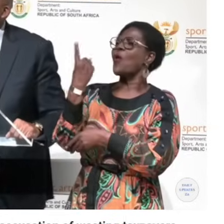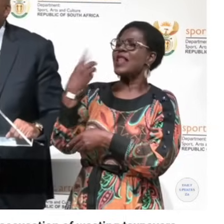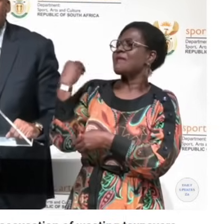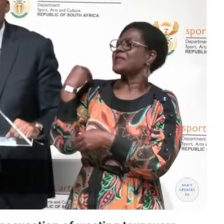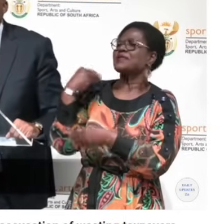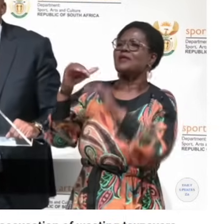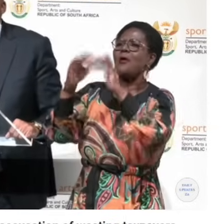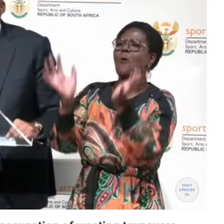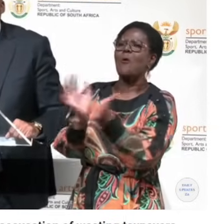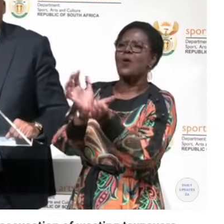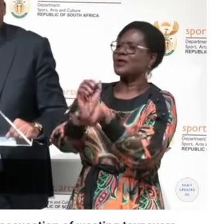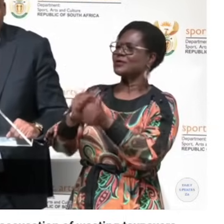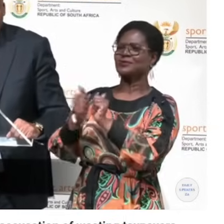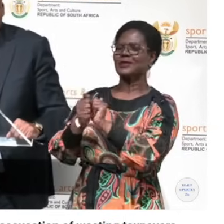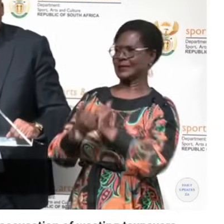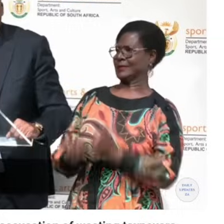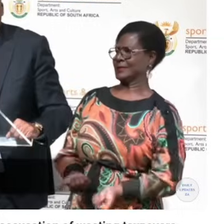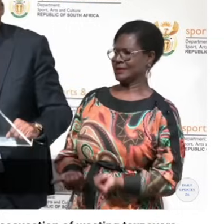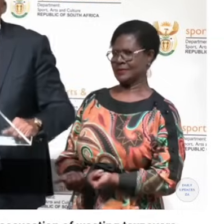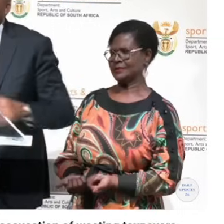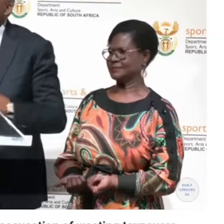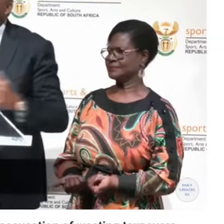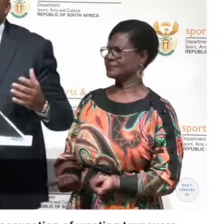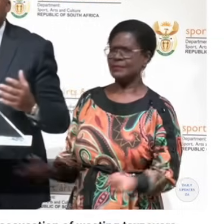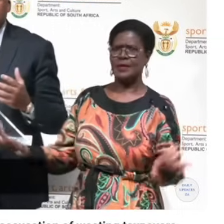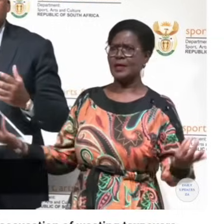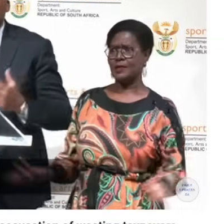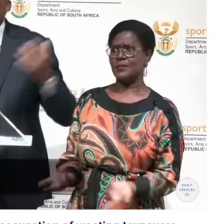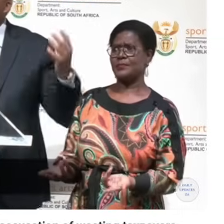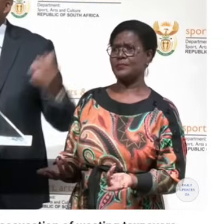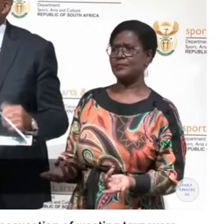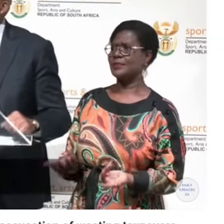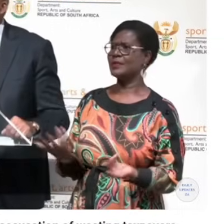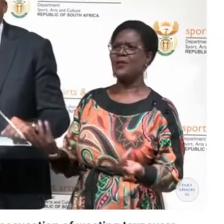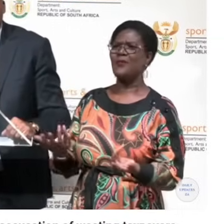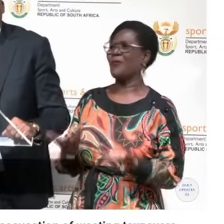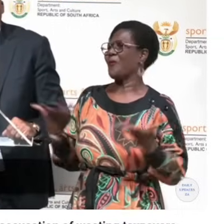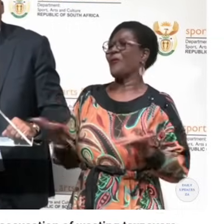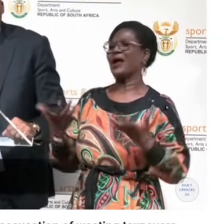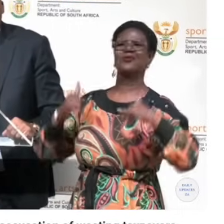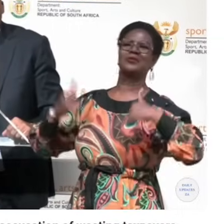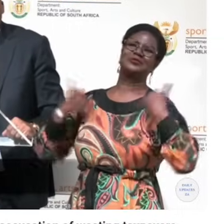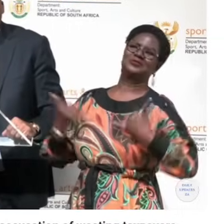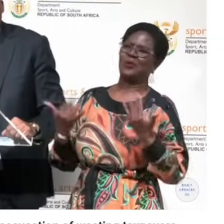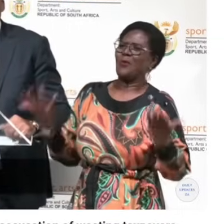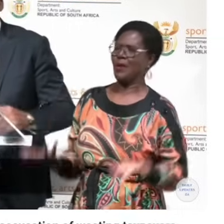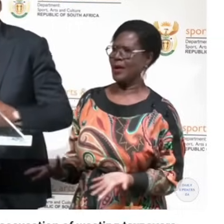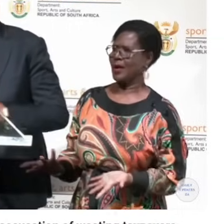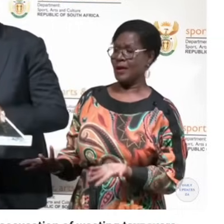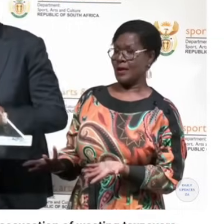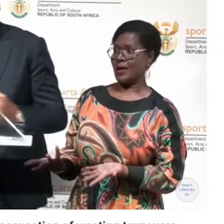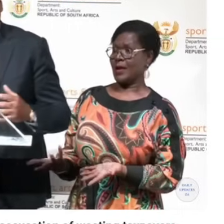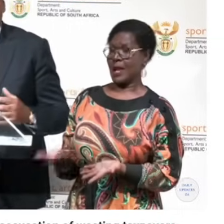sport that was not at the Olympics. Now, where do you get the joyriding from? So I